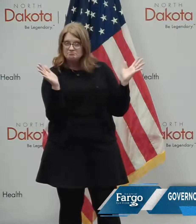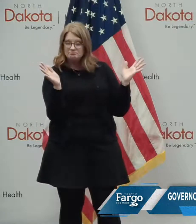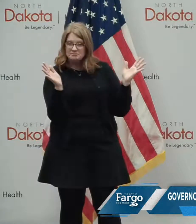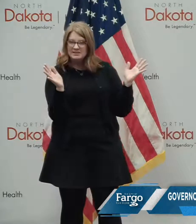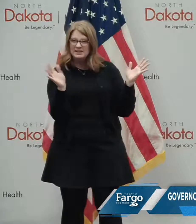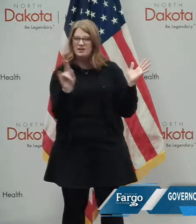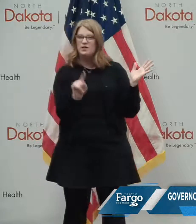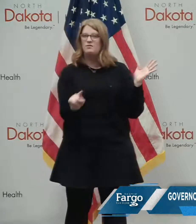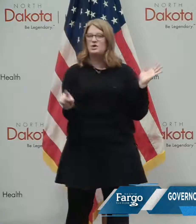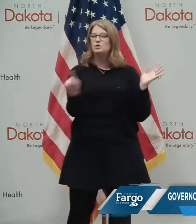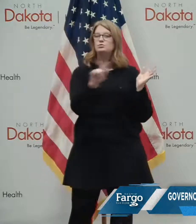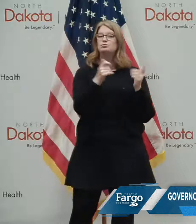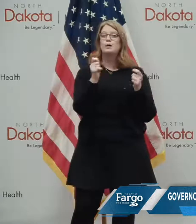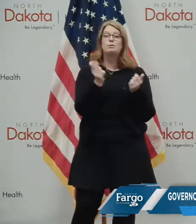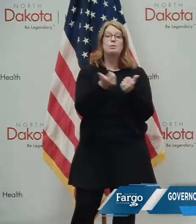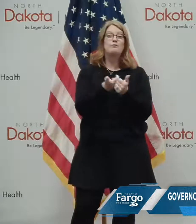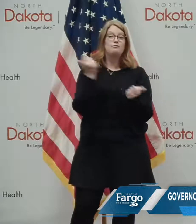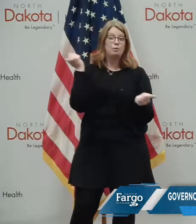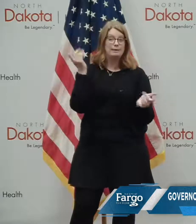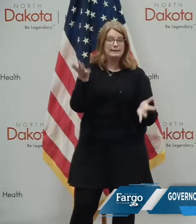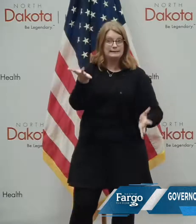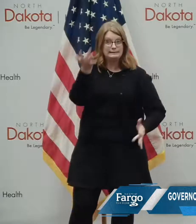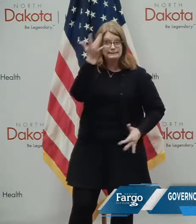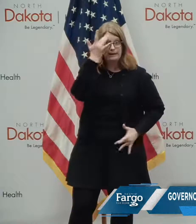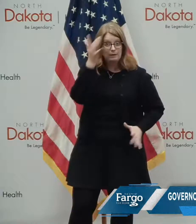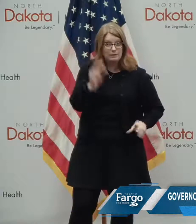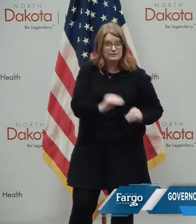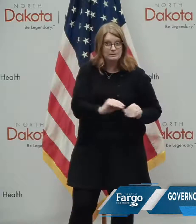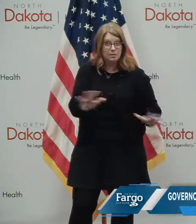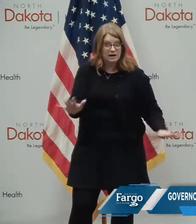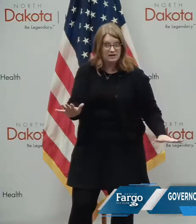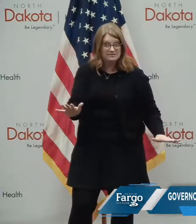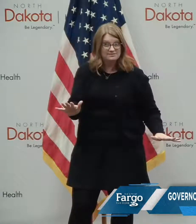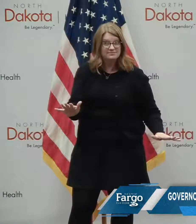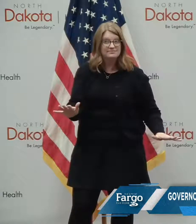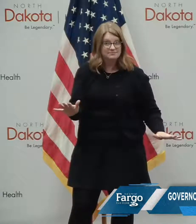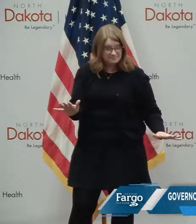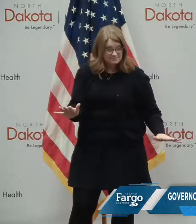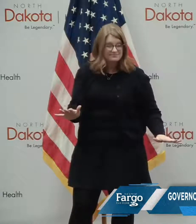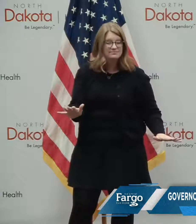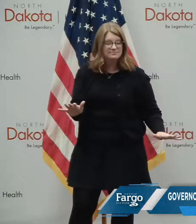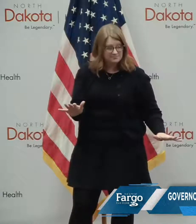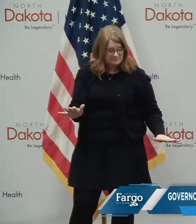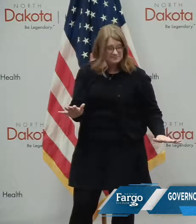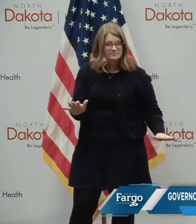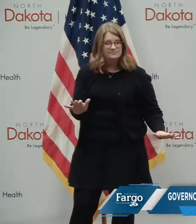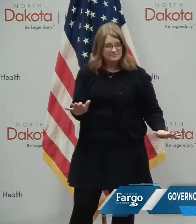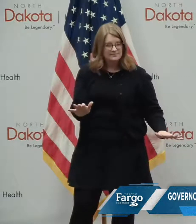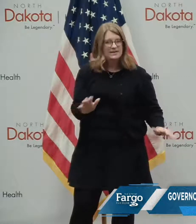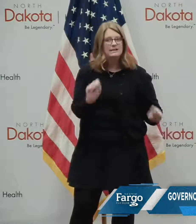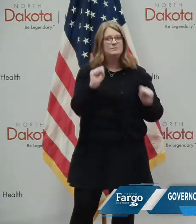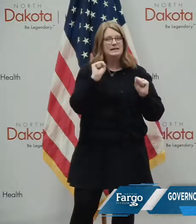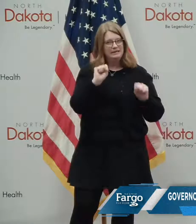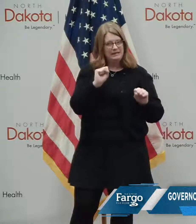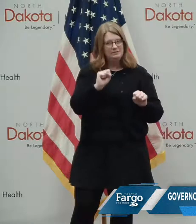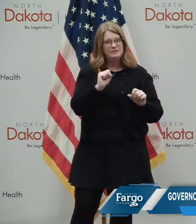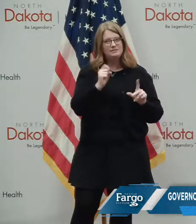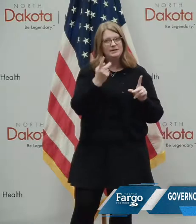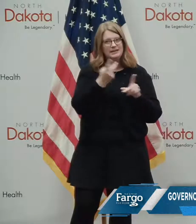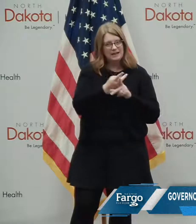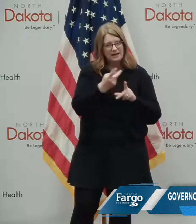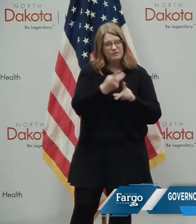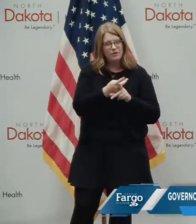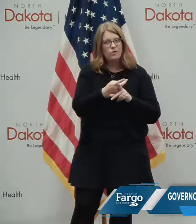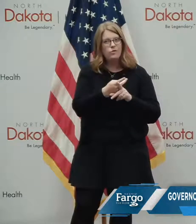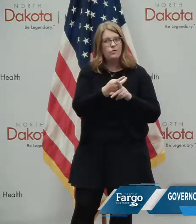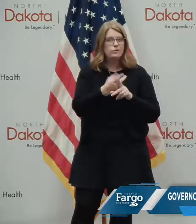to avoid contracting or spreading this, then being able to be judicious about when you say